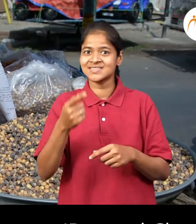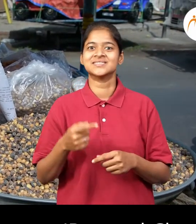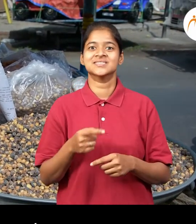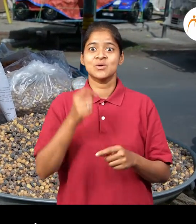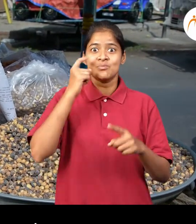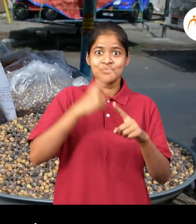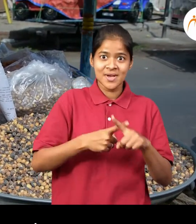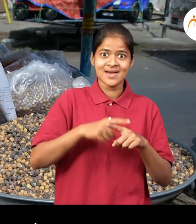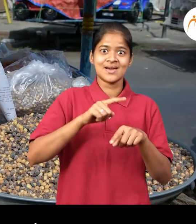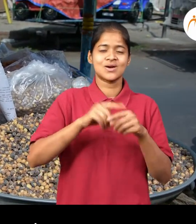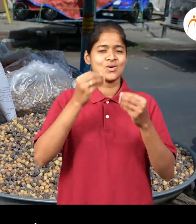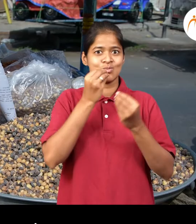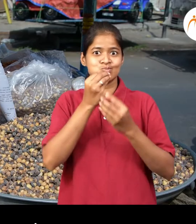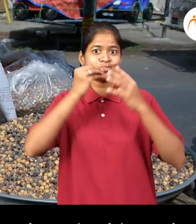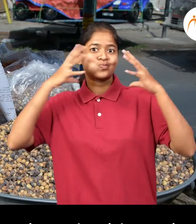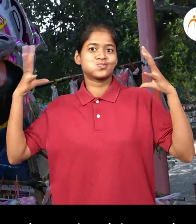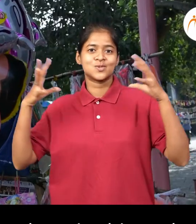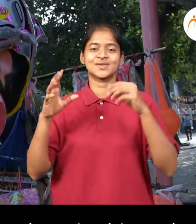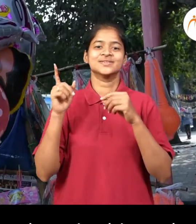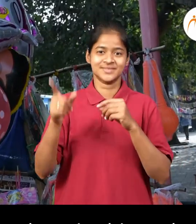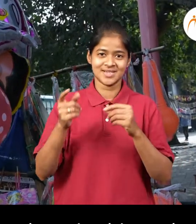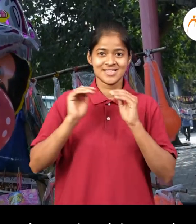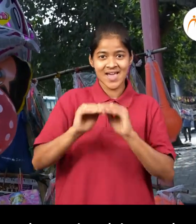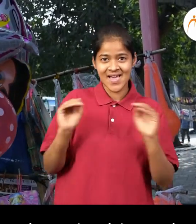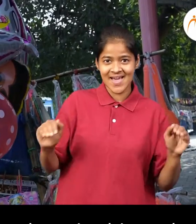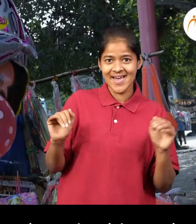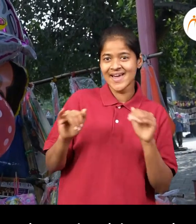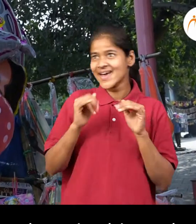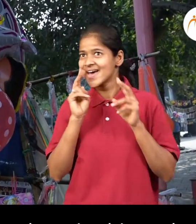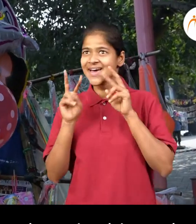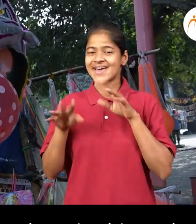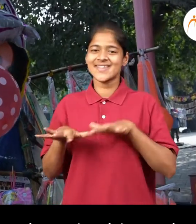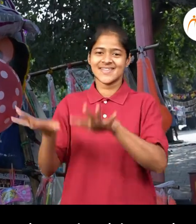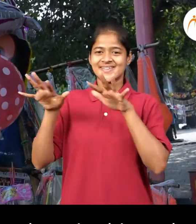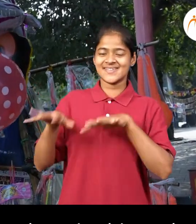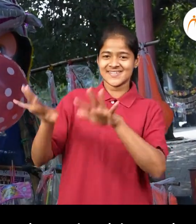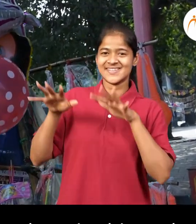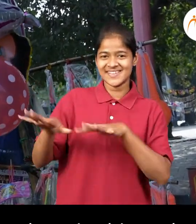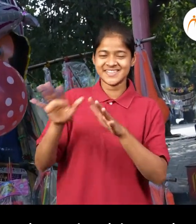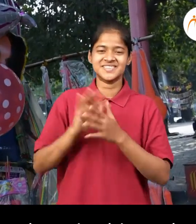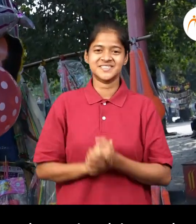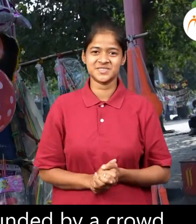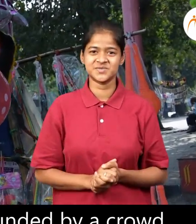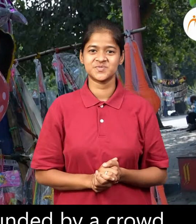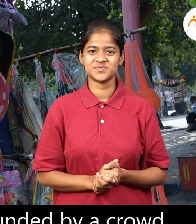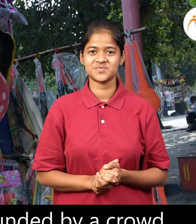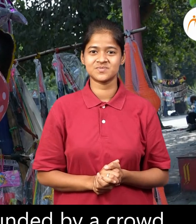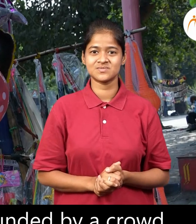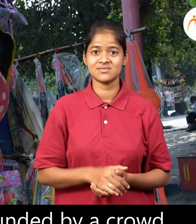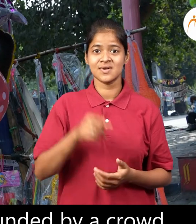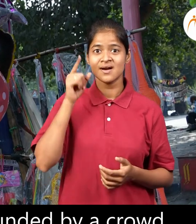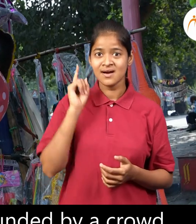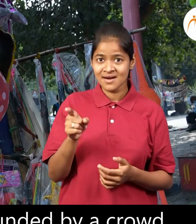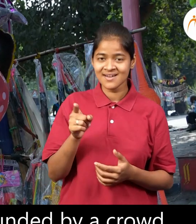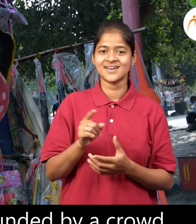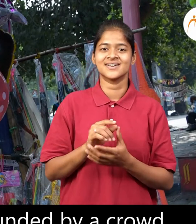in this park a balloon seller is also there in this park he is always